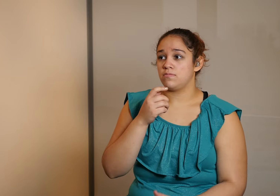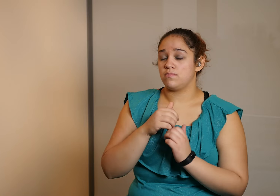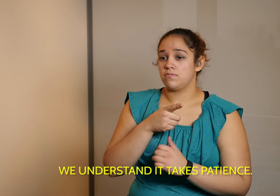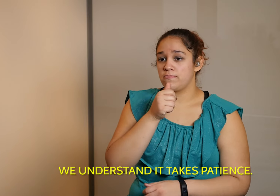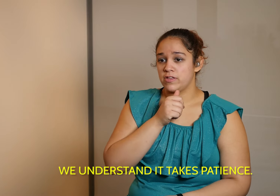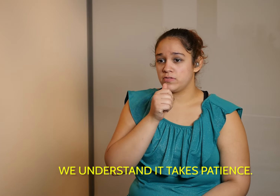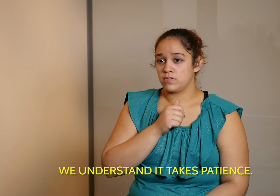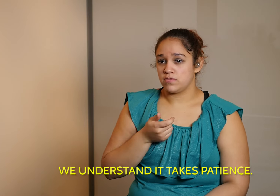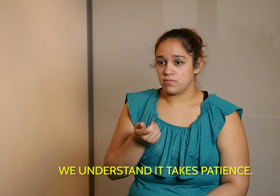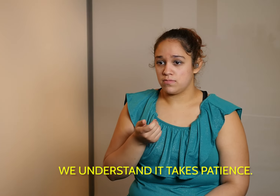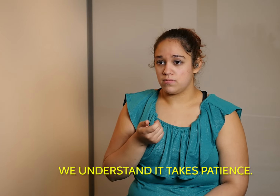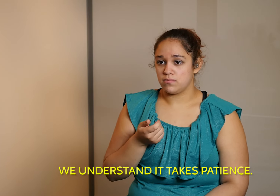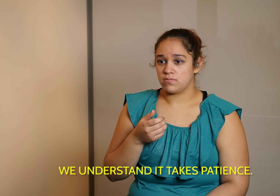We understand that it takes patience.